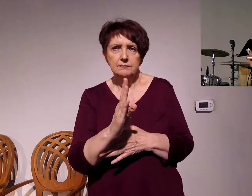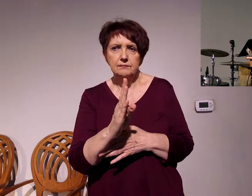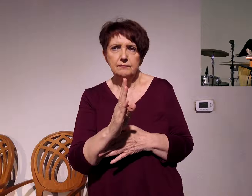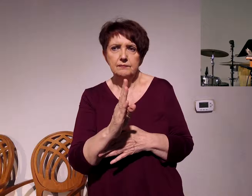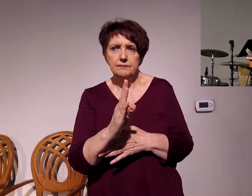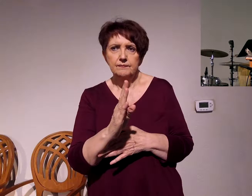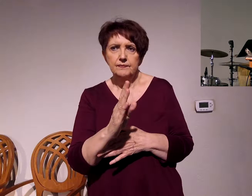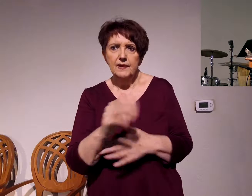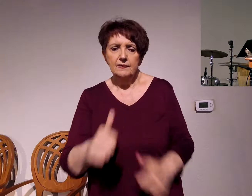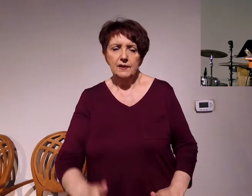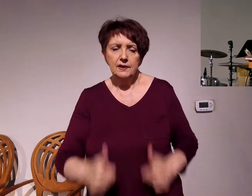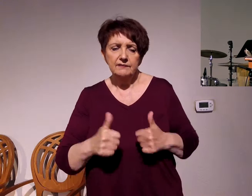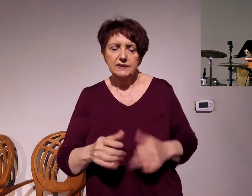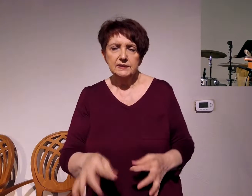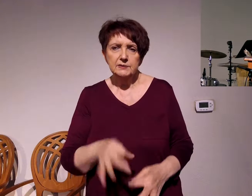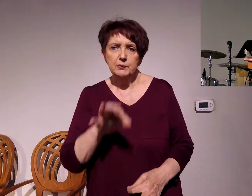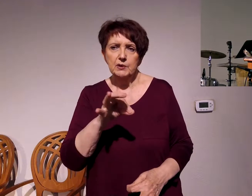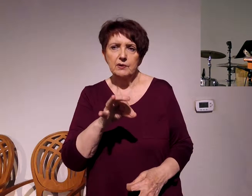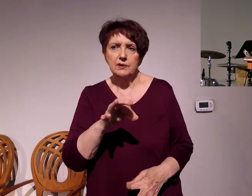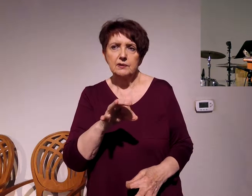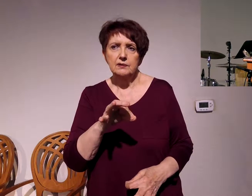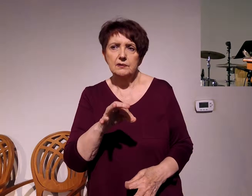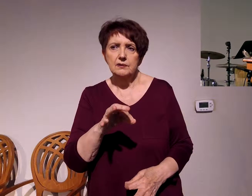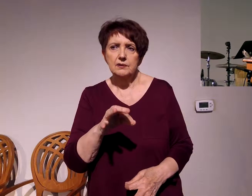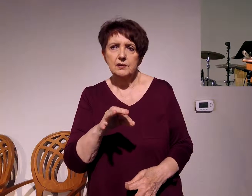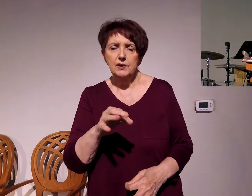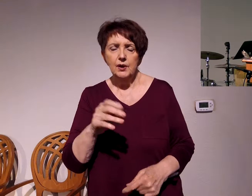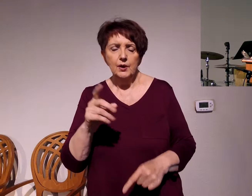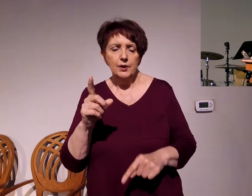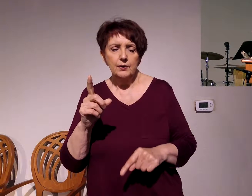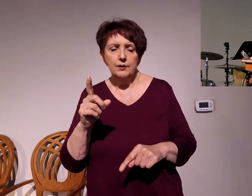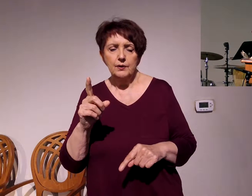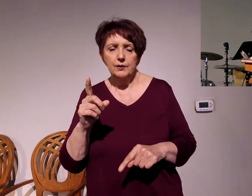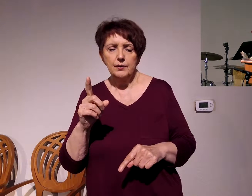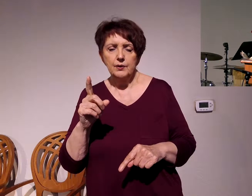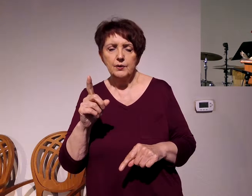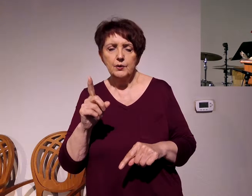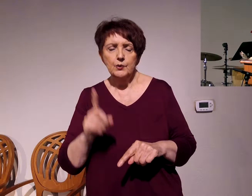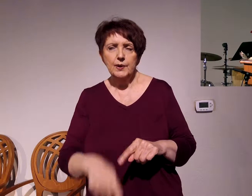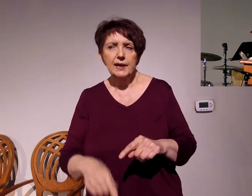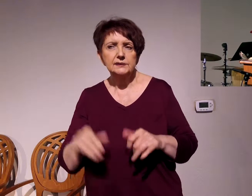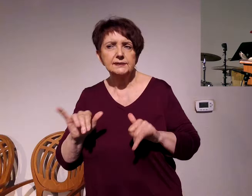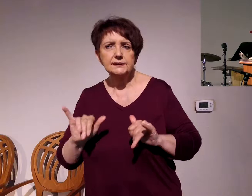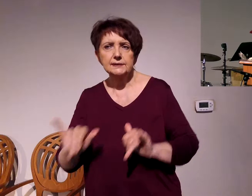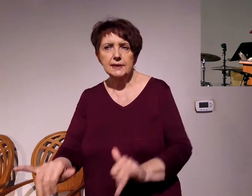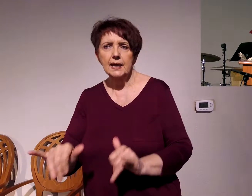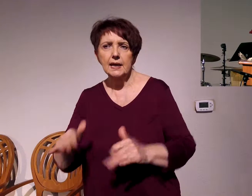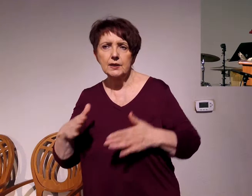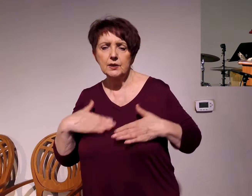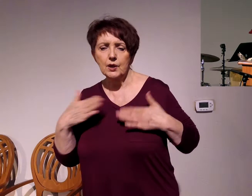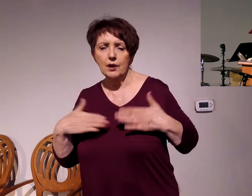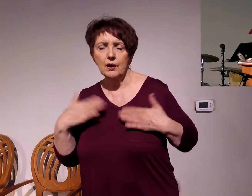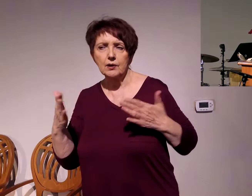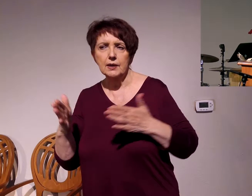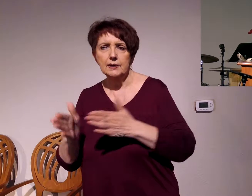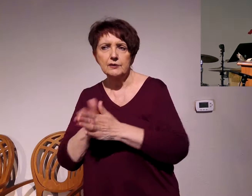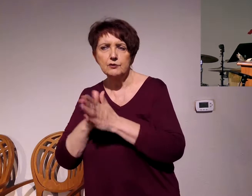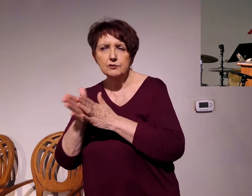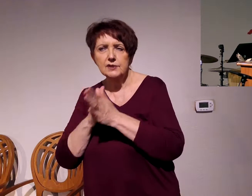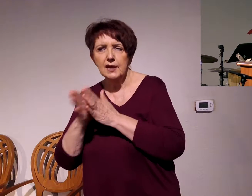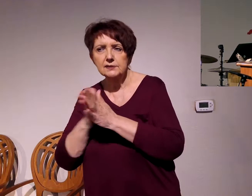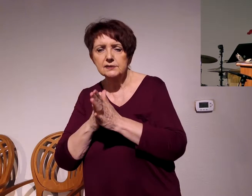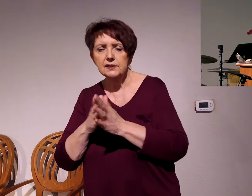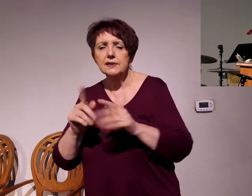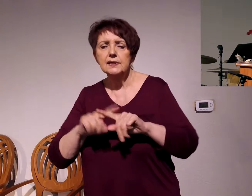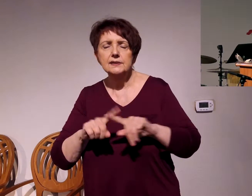the living Spirit, that we cannot remain young and enthusiastic unless